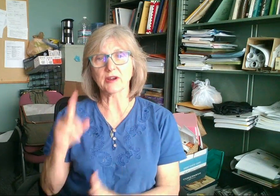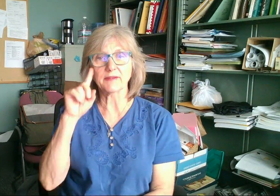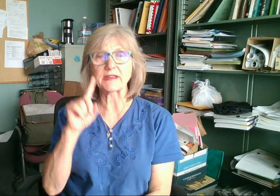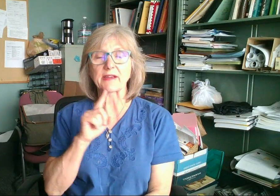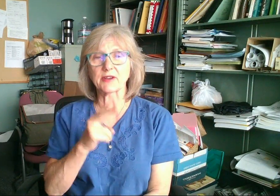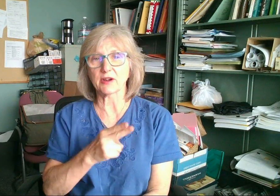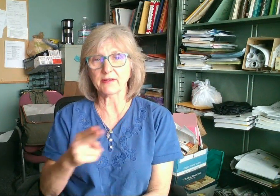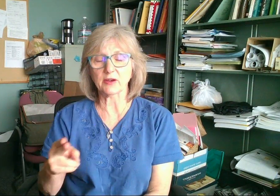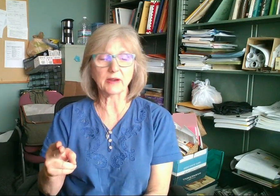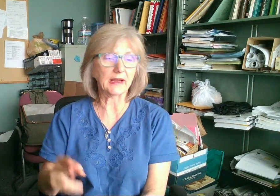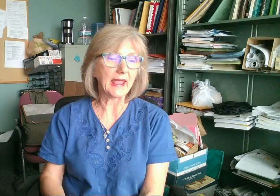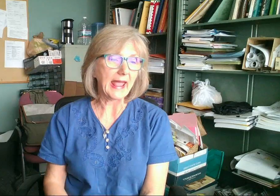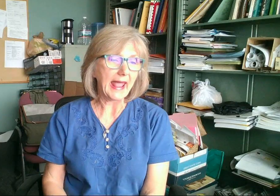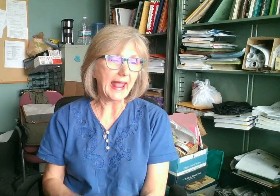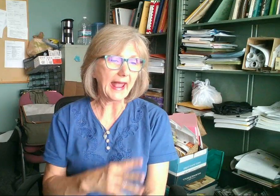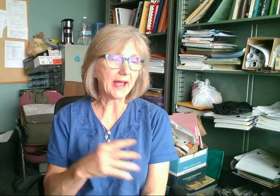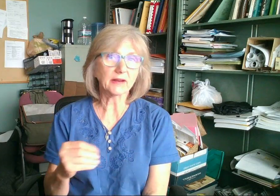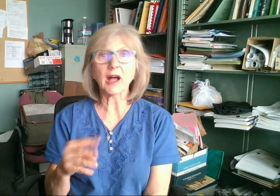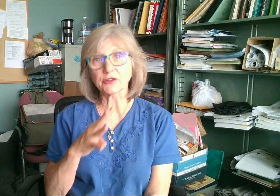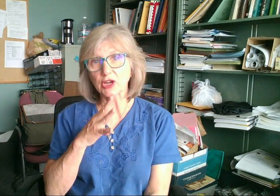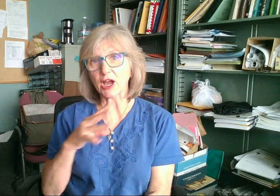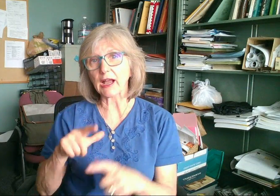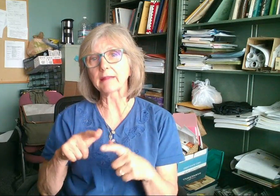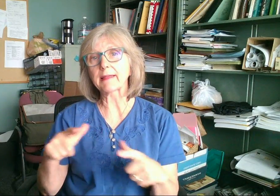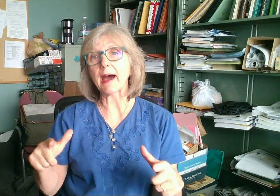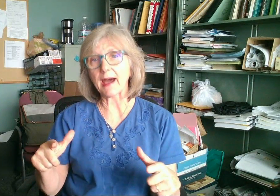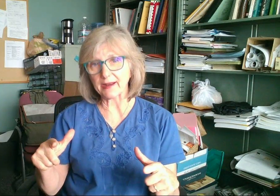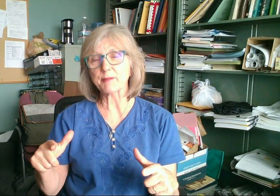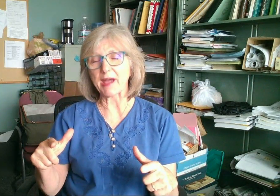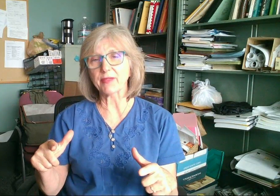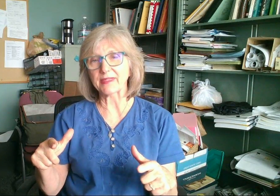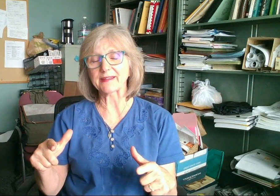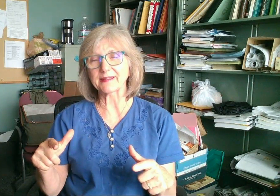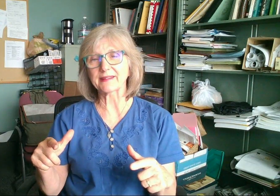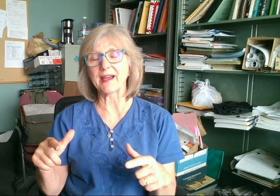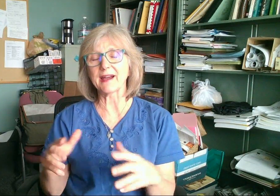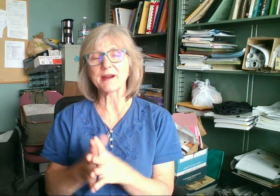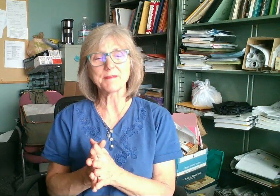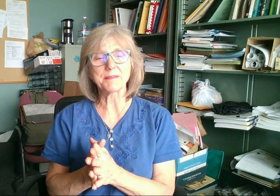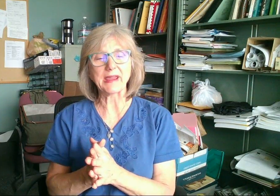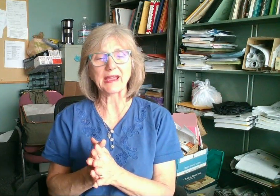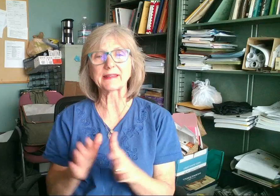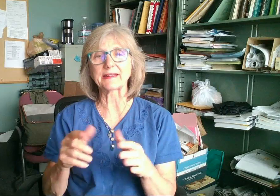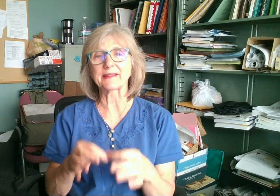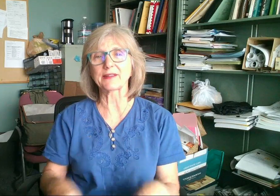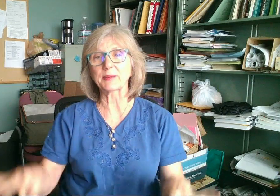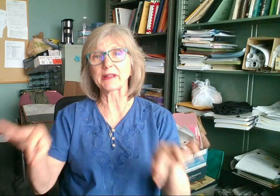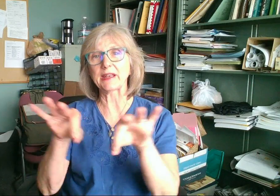teacher of the deaf and hard of hearing. And I'll talk a lot about this because it's really